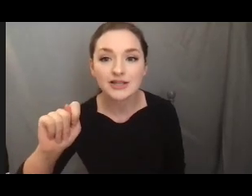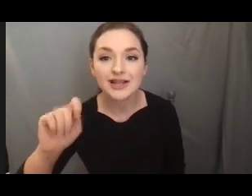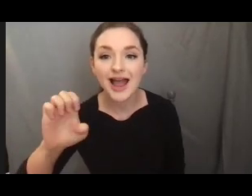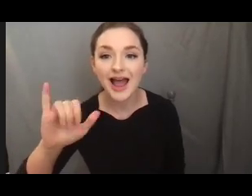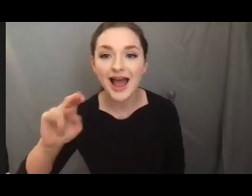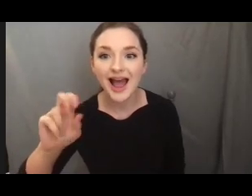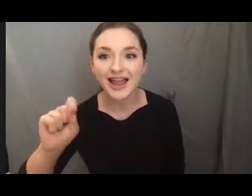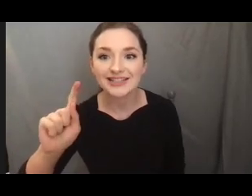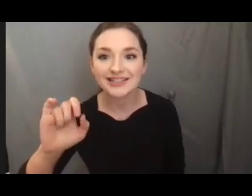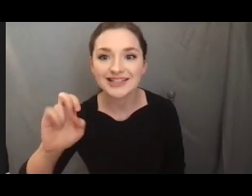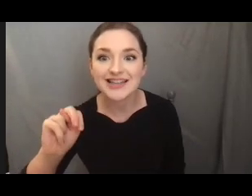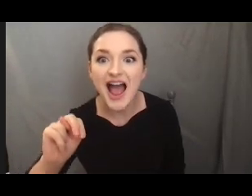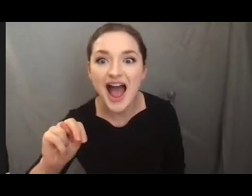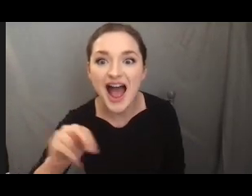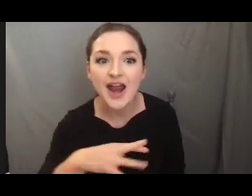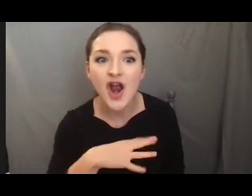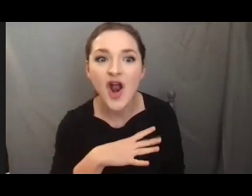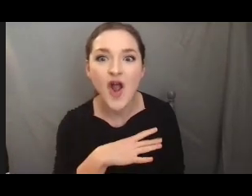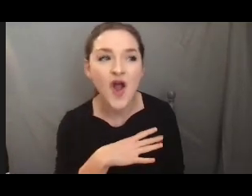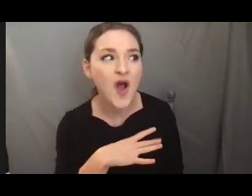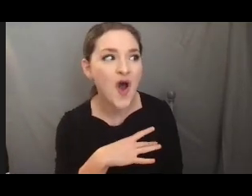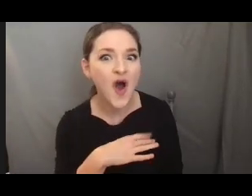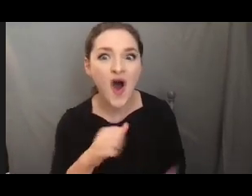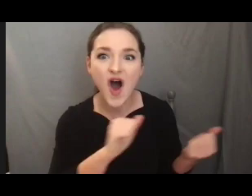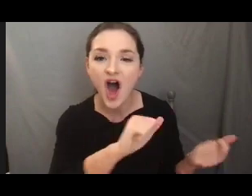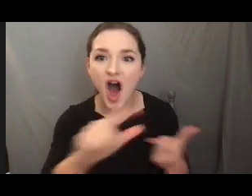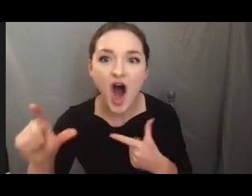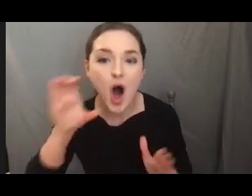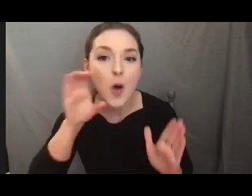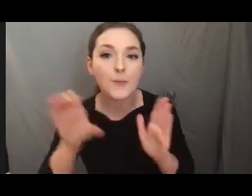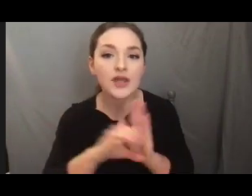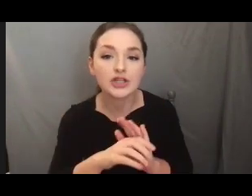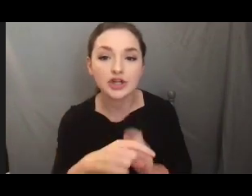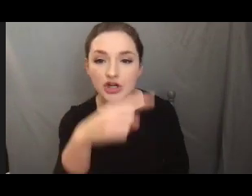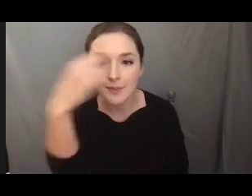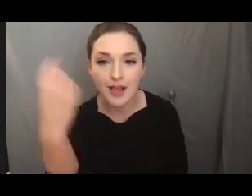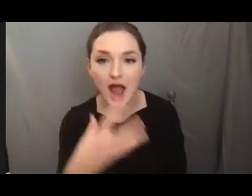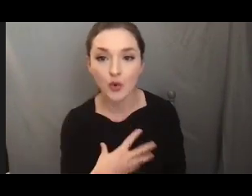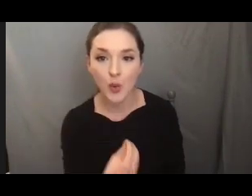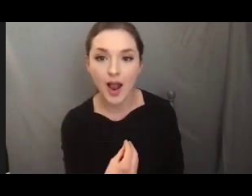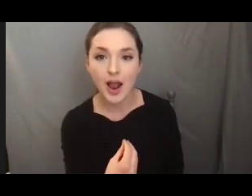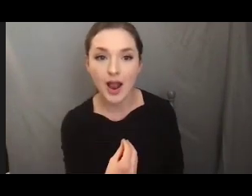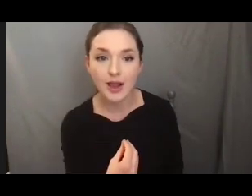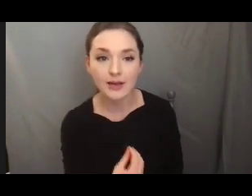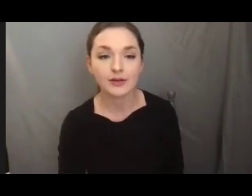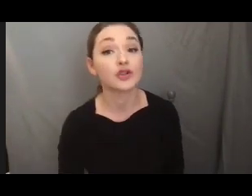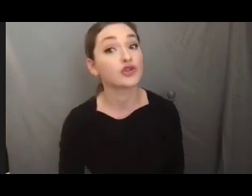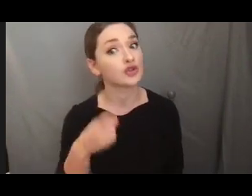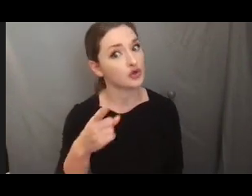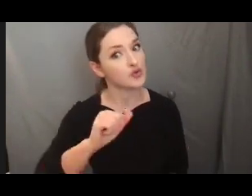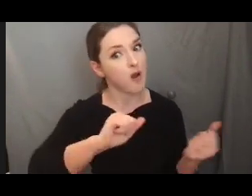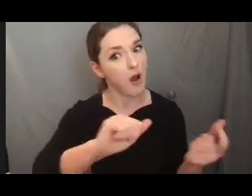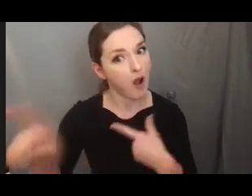Albert. It's all made up of black and white photos. Yeah. So this is another thing that you really need to come here to see because this